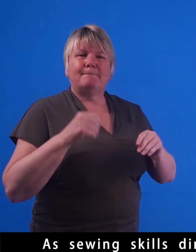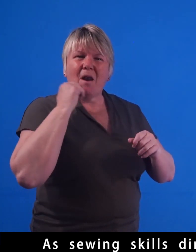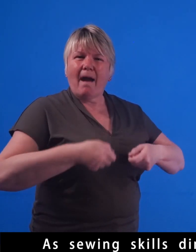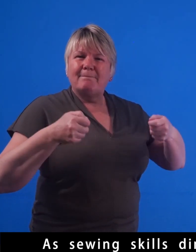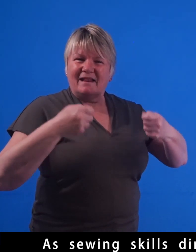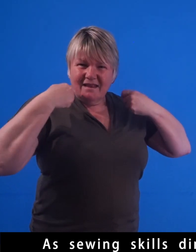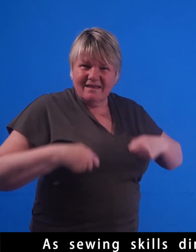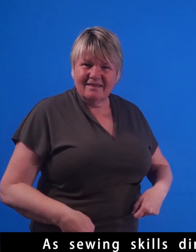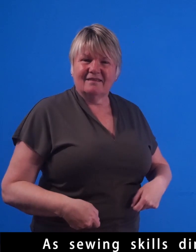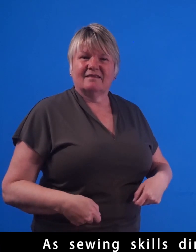clothes.